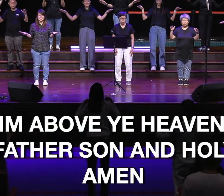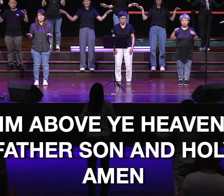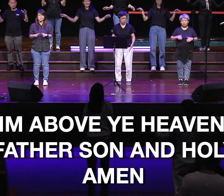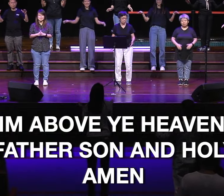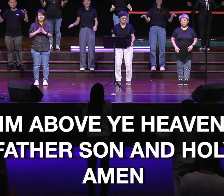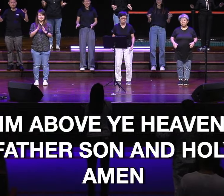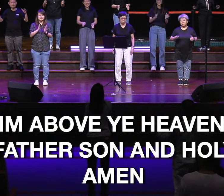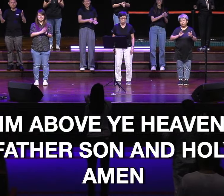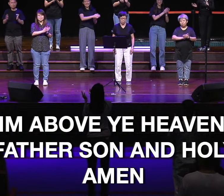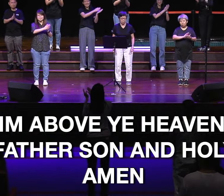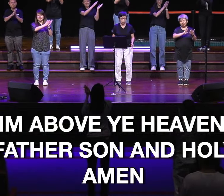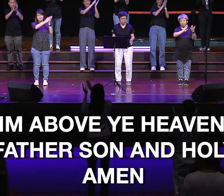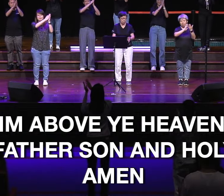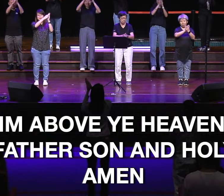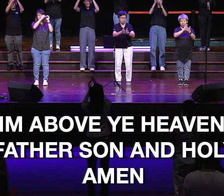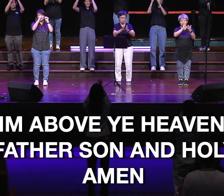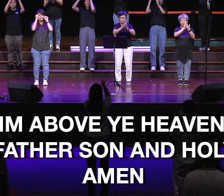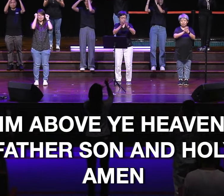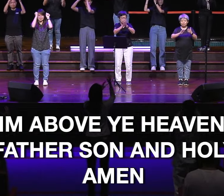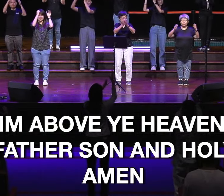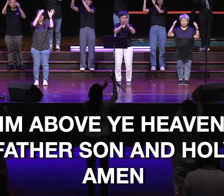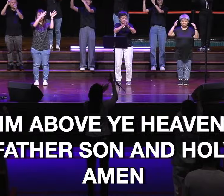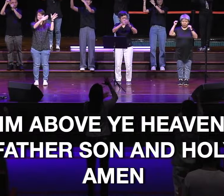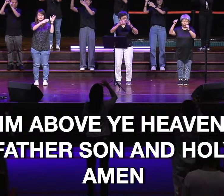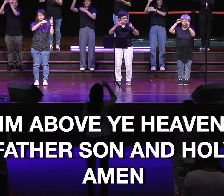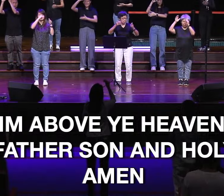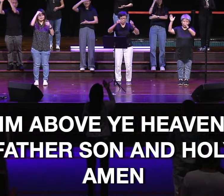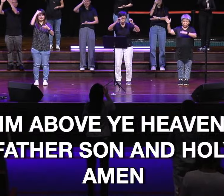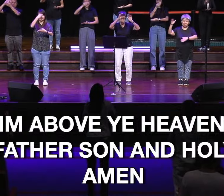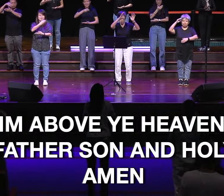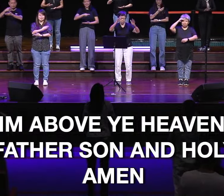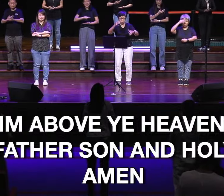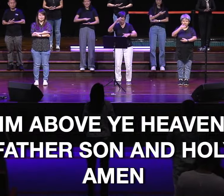hosts. Praise Father, Son,